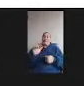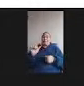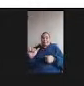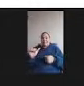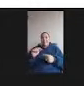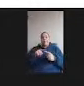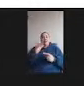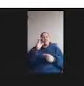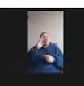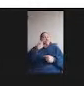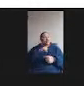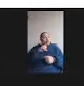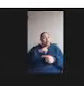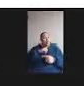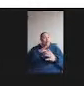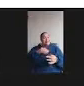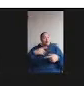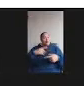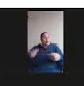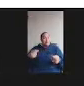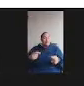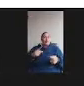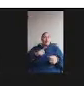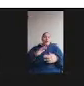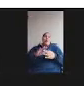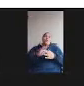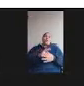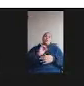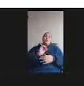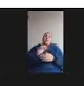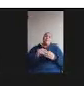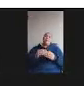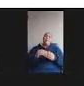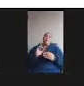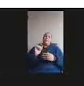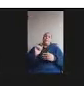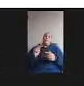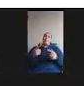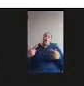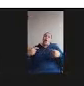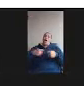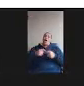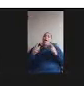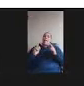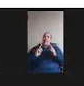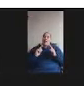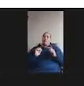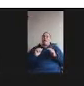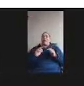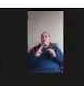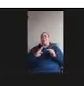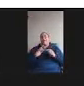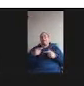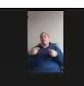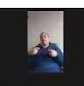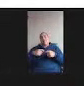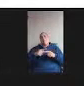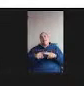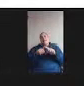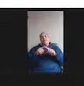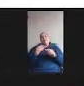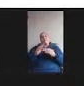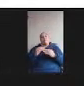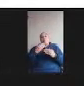that particular underspending is under members' allowances, which is the enabling allowances, which is dependent on members claiming and demand